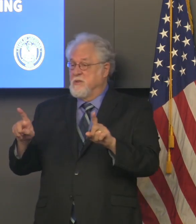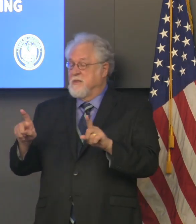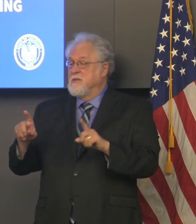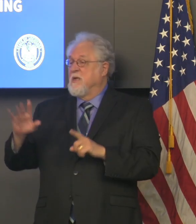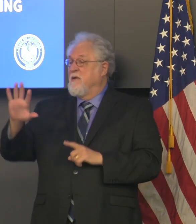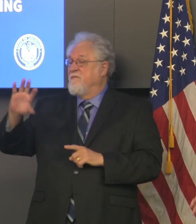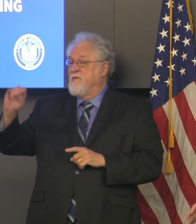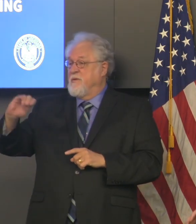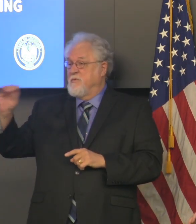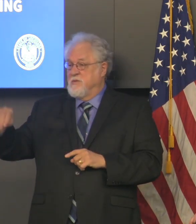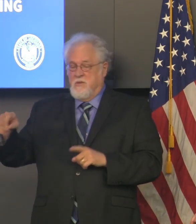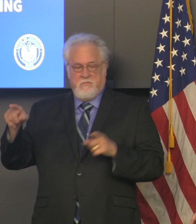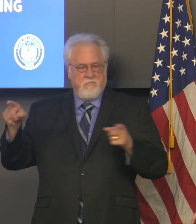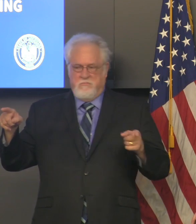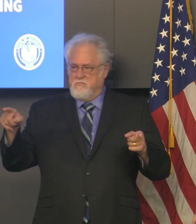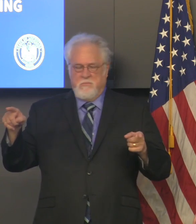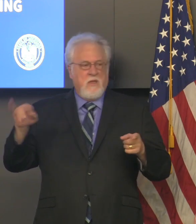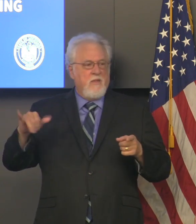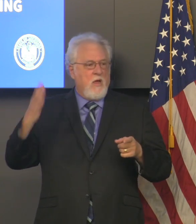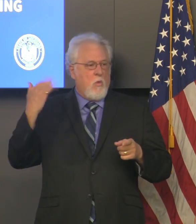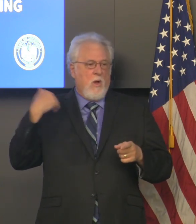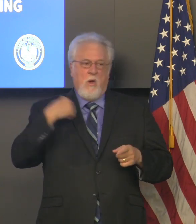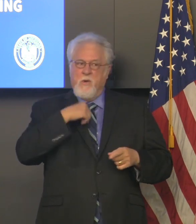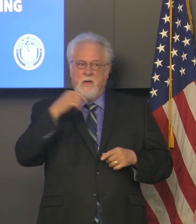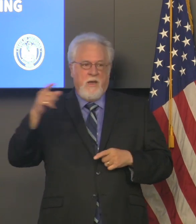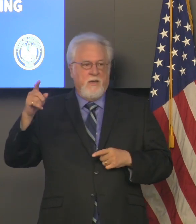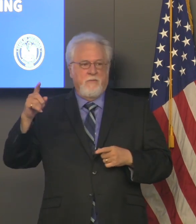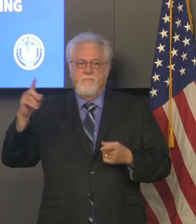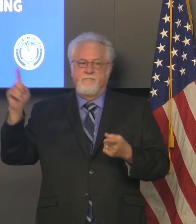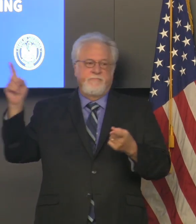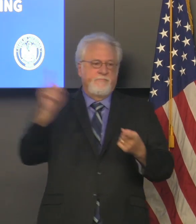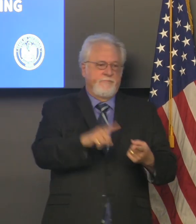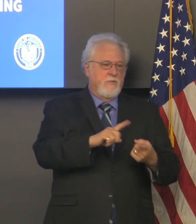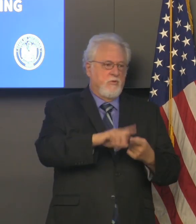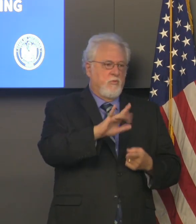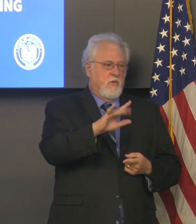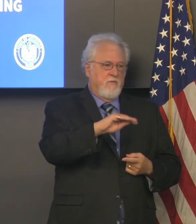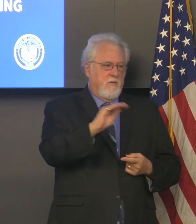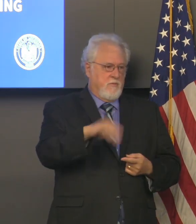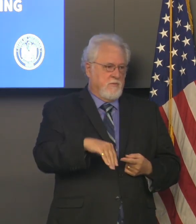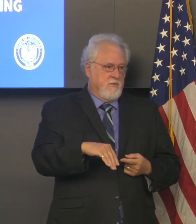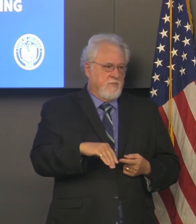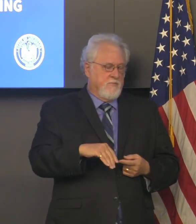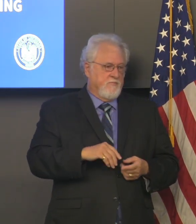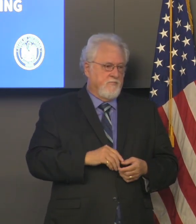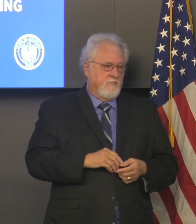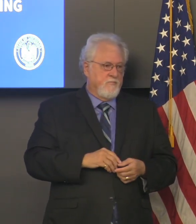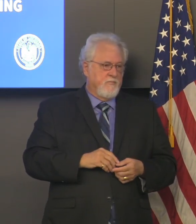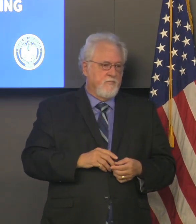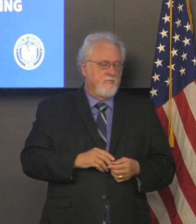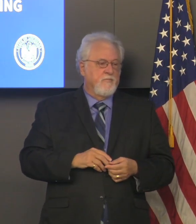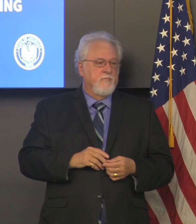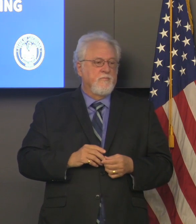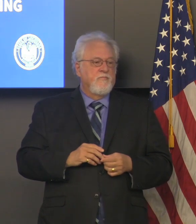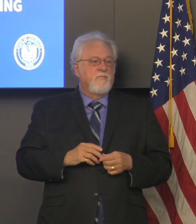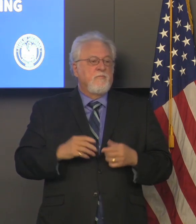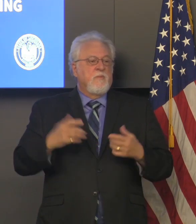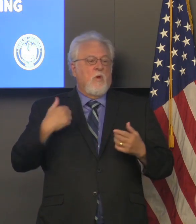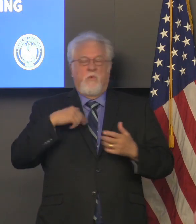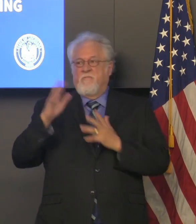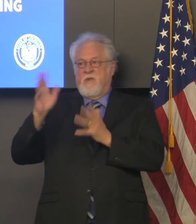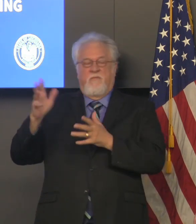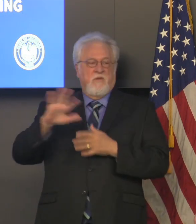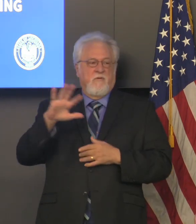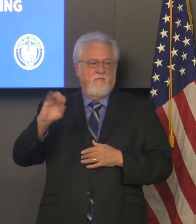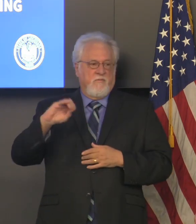50%. And that's one of the reasons we haven't made that change to go to 25%. We've left it